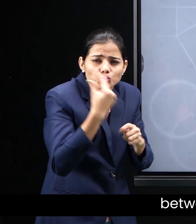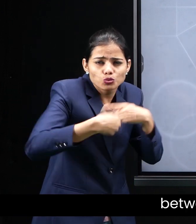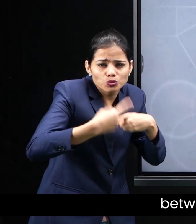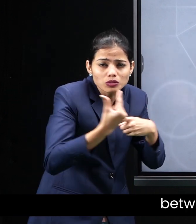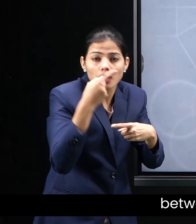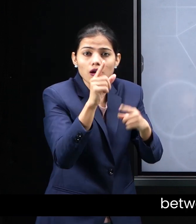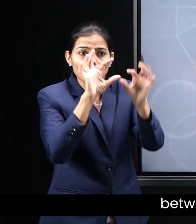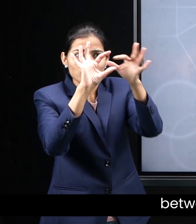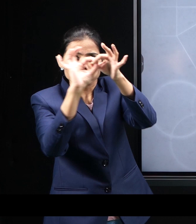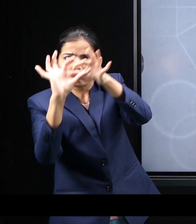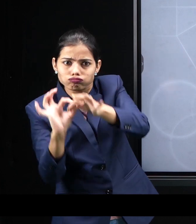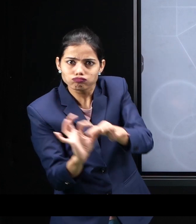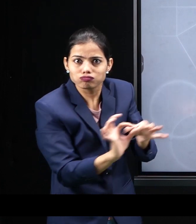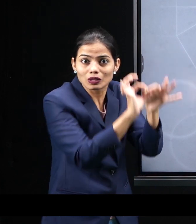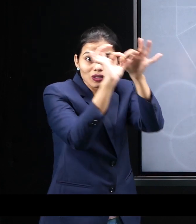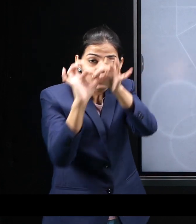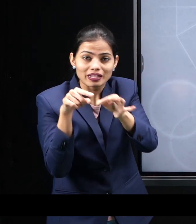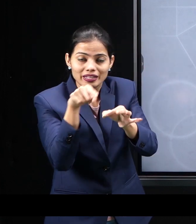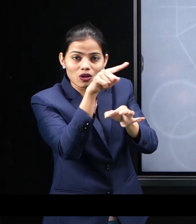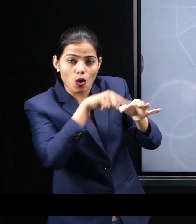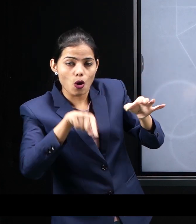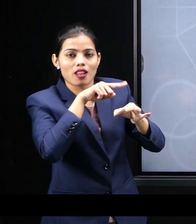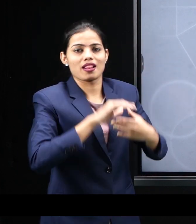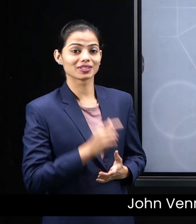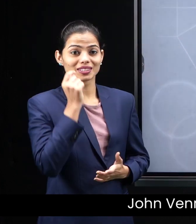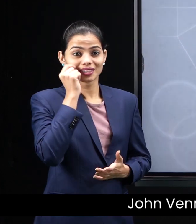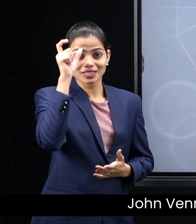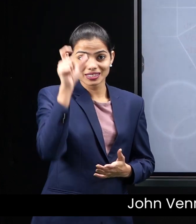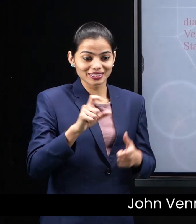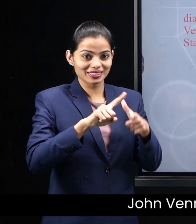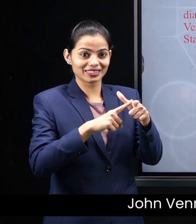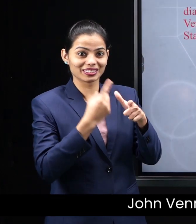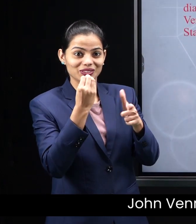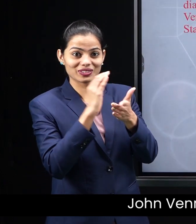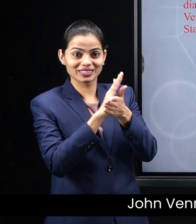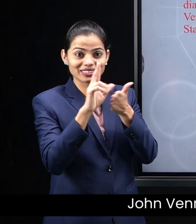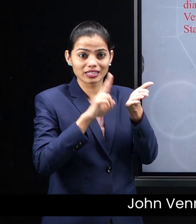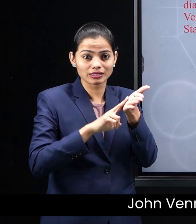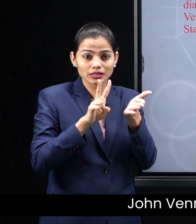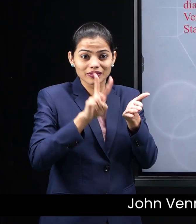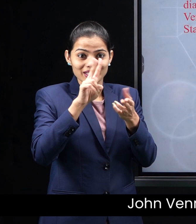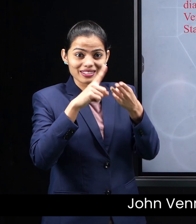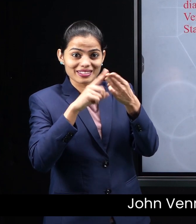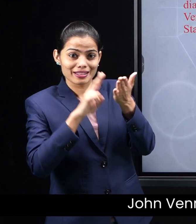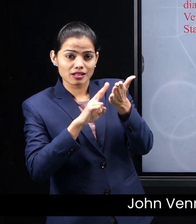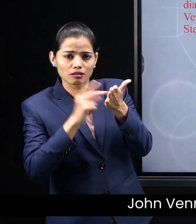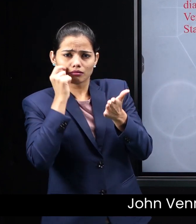set operations using a Venn diagram. John Venn was an English mathematician.